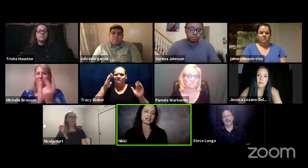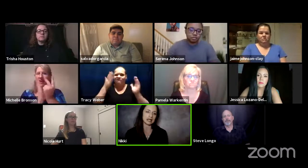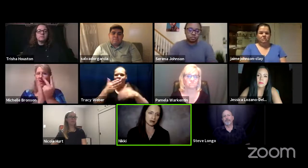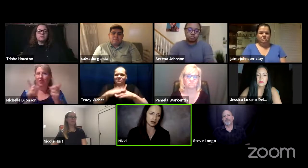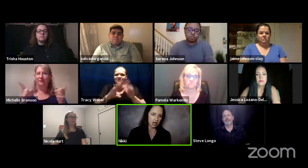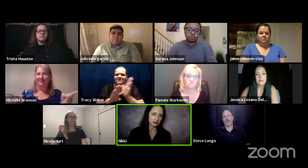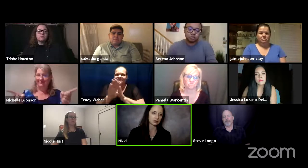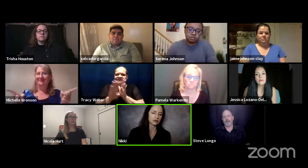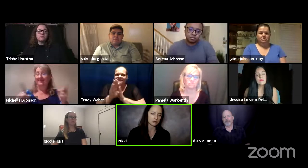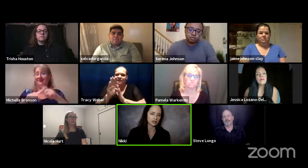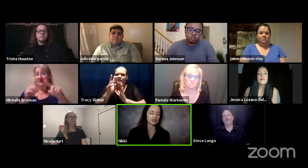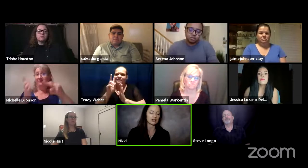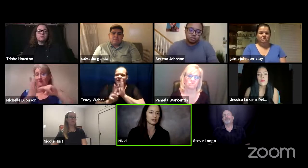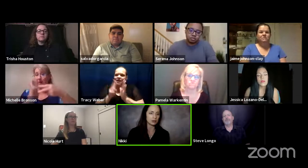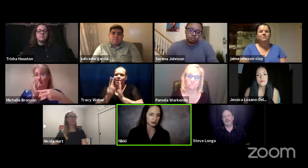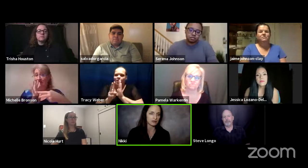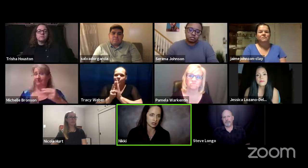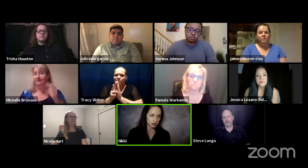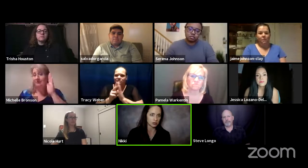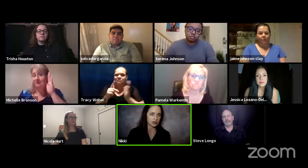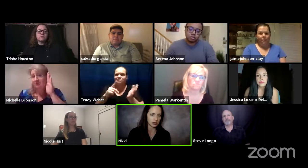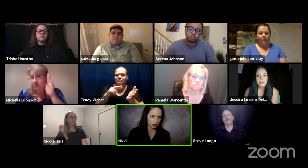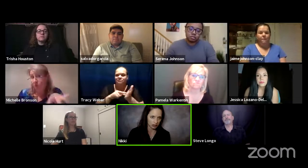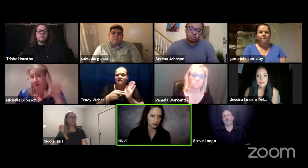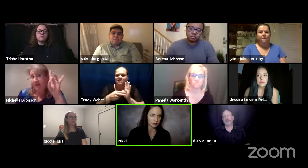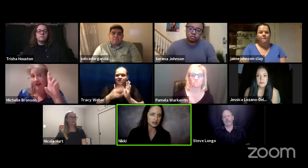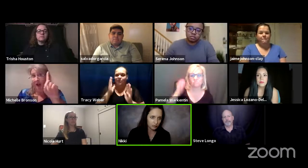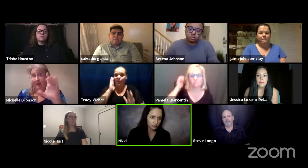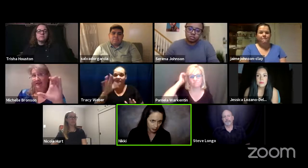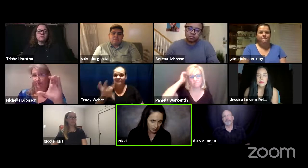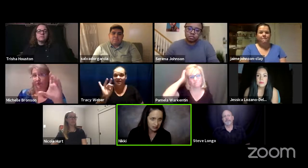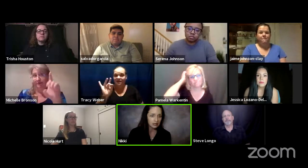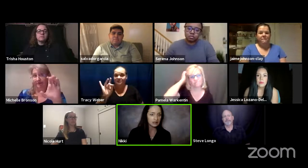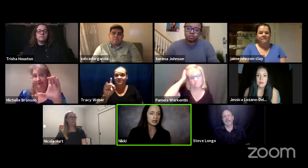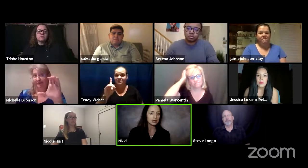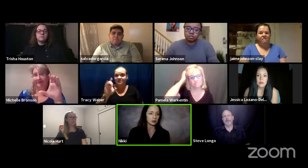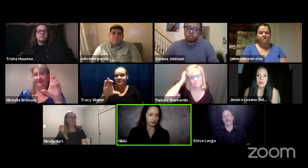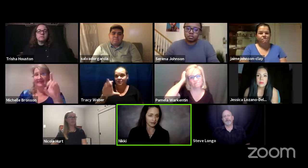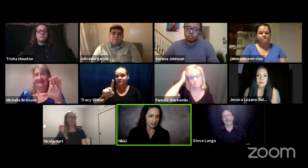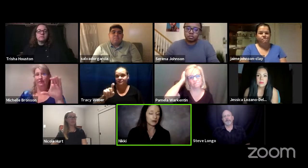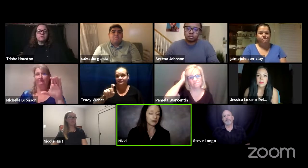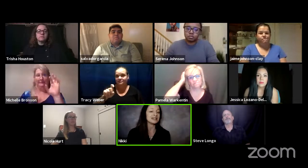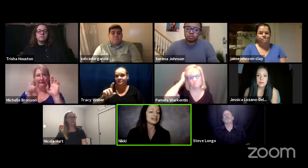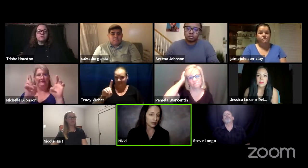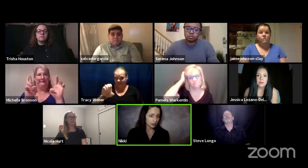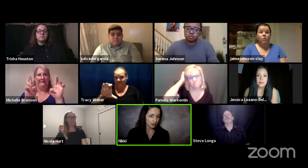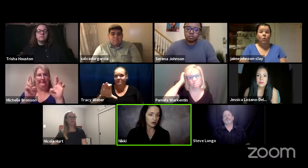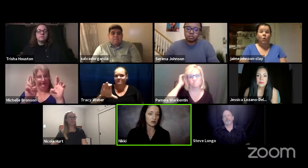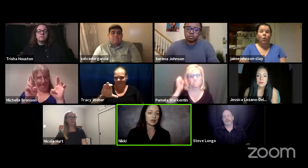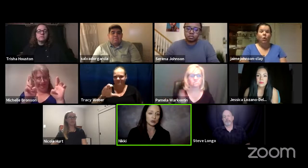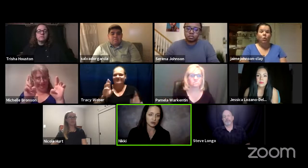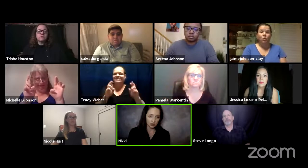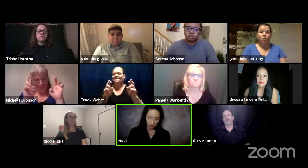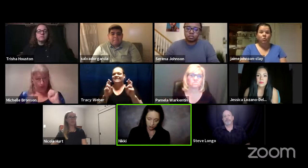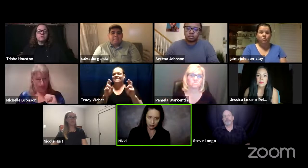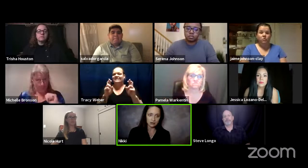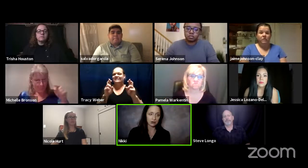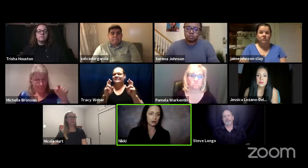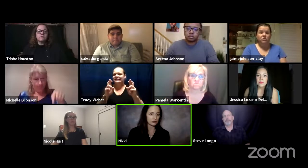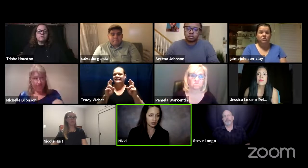out on a lot. So we really want to develop 2 different videos with that grant. So that's the purpose. We'll be finding out in December if we've been approved for that grant. So fingers